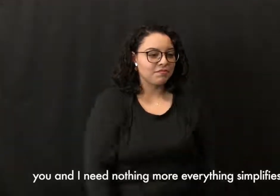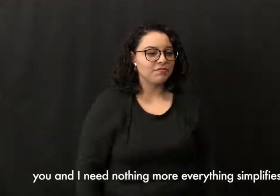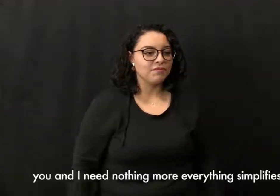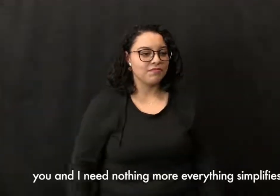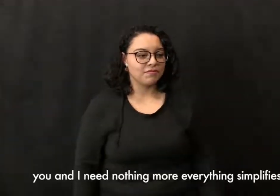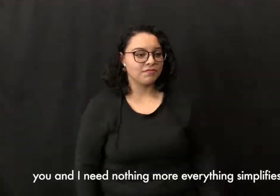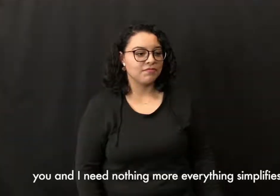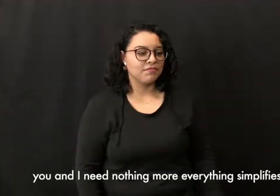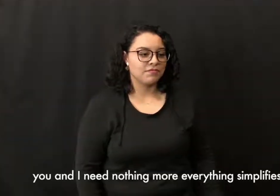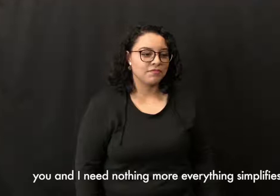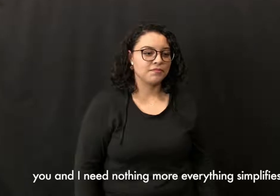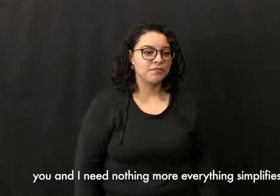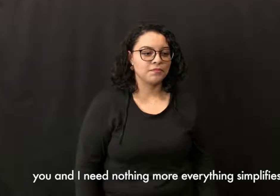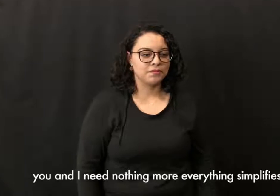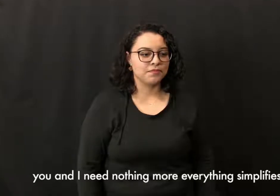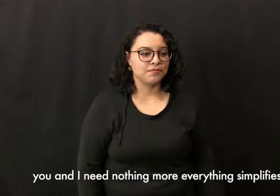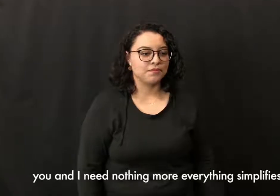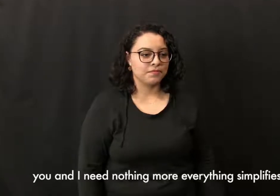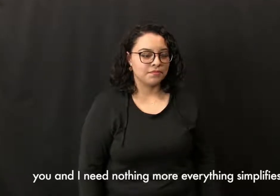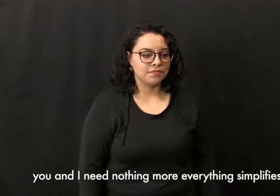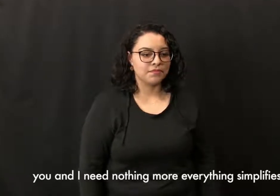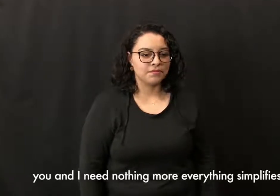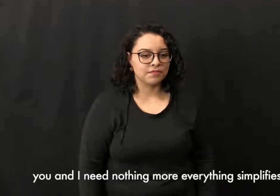everything simplifies